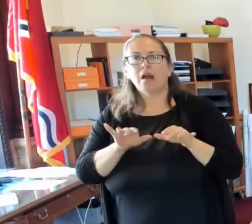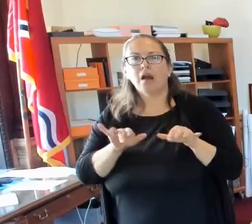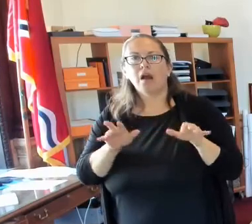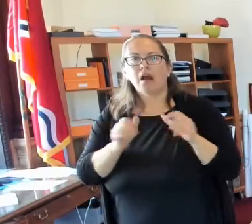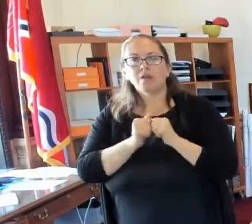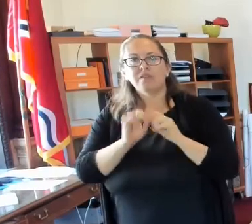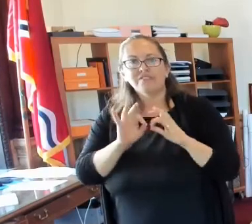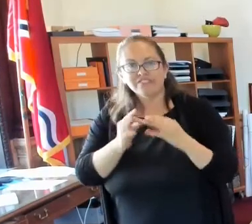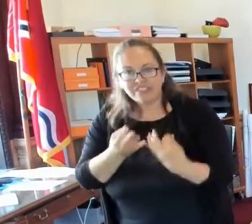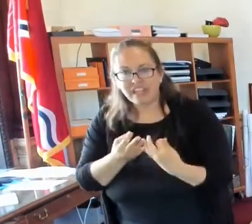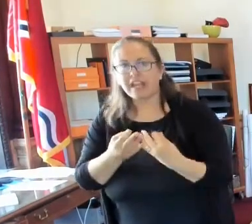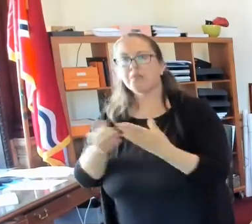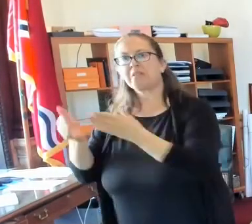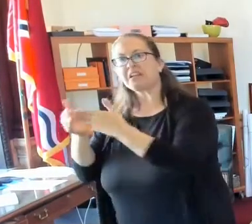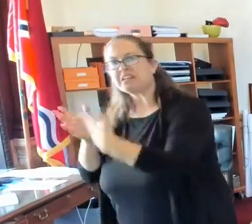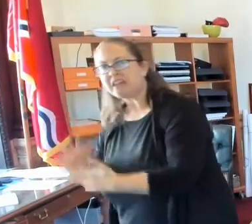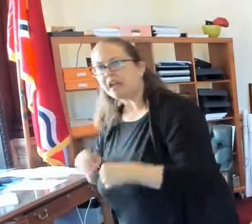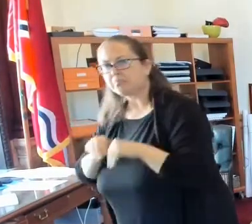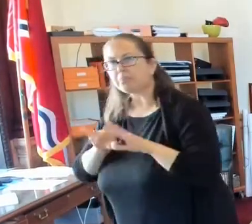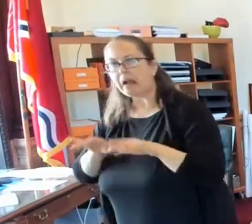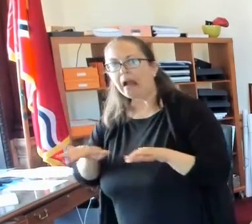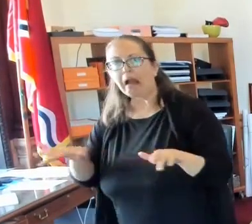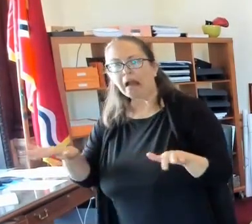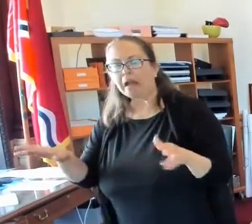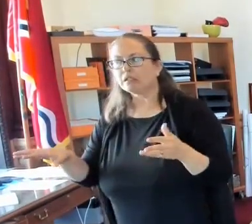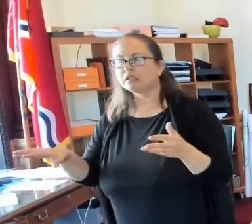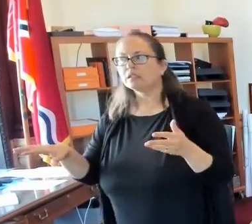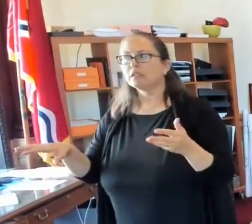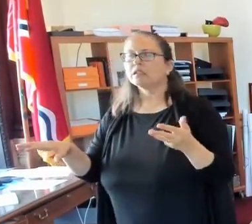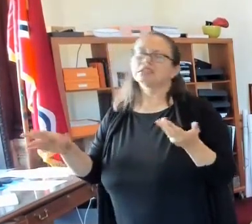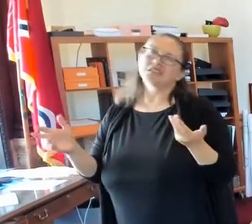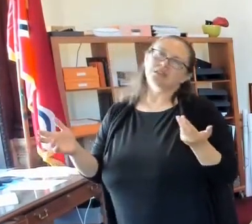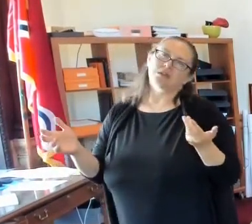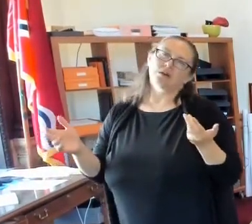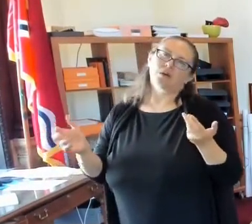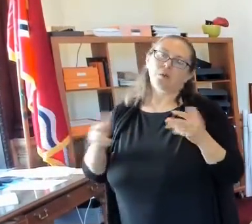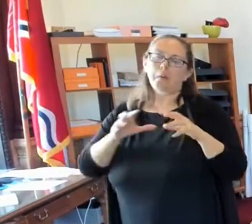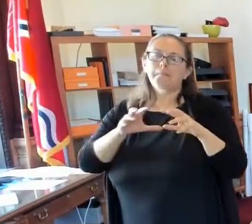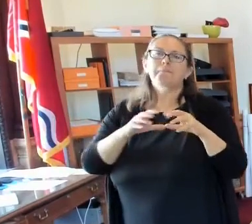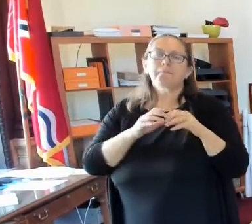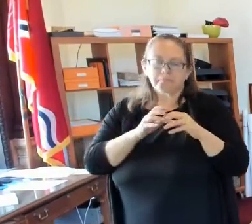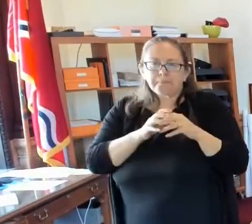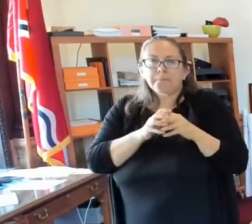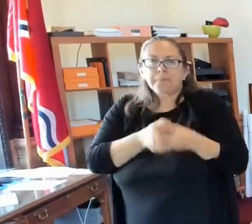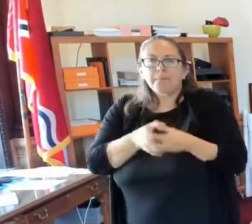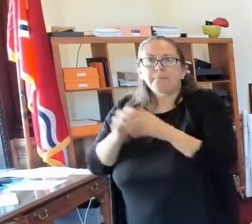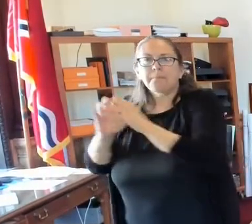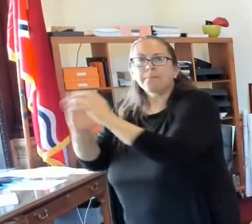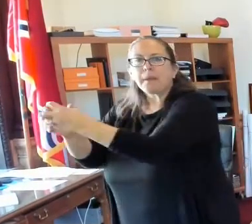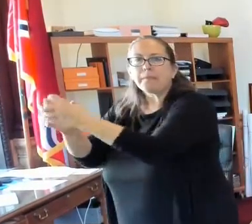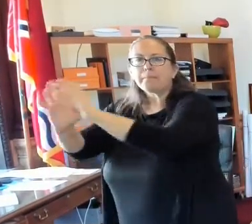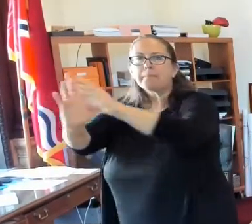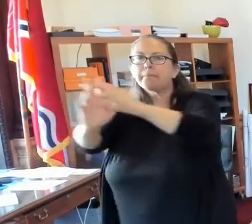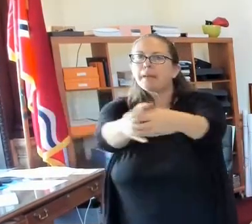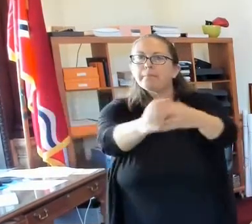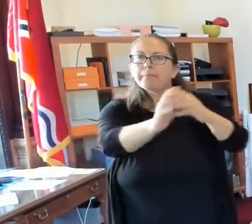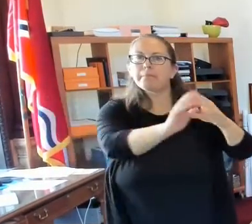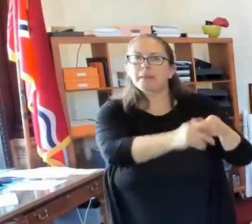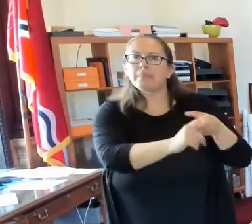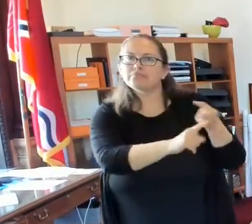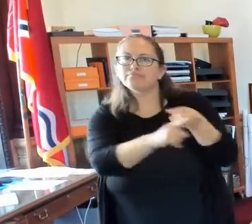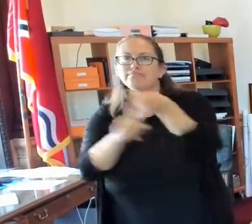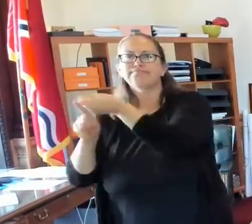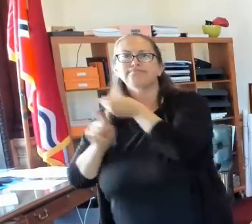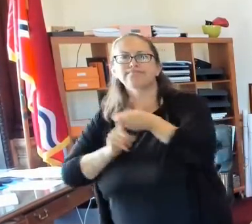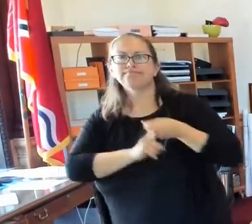And so you're seeing a few clusters like that. And you know, those are the